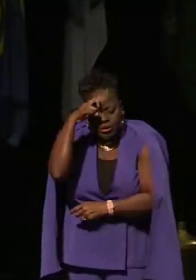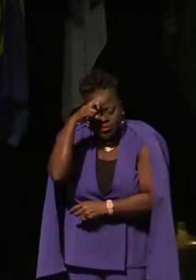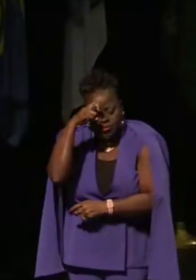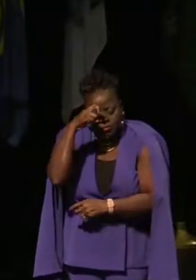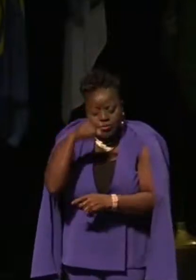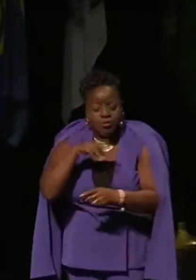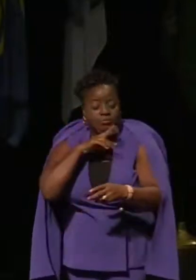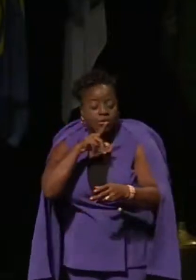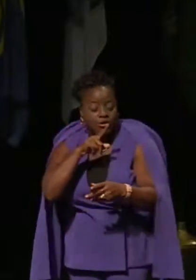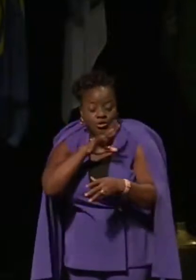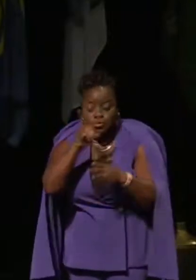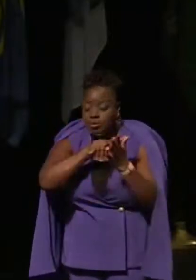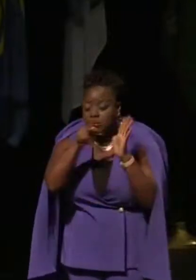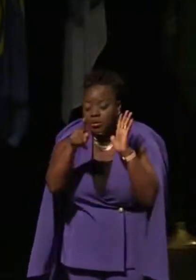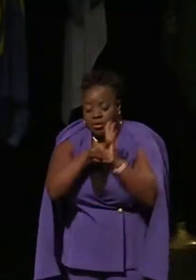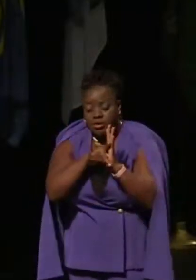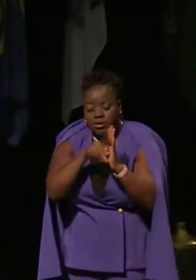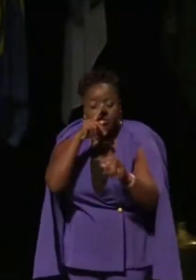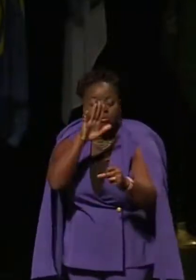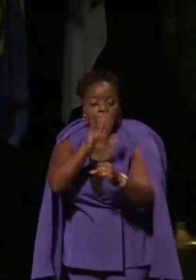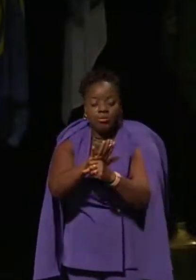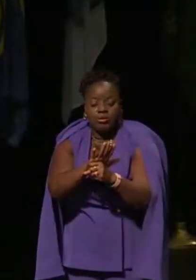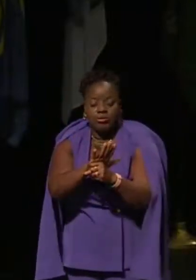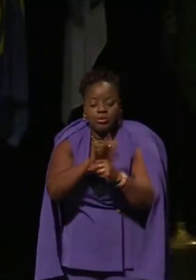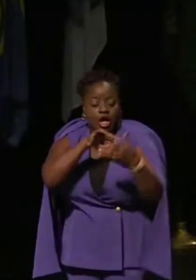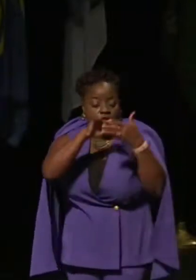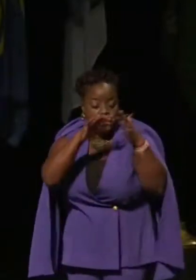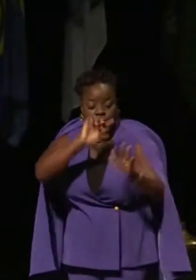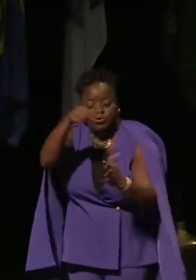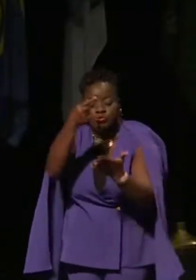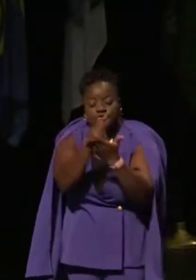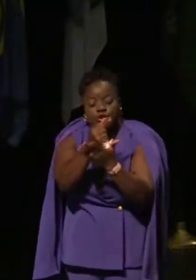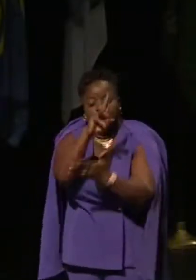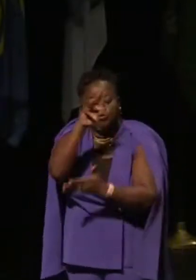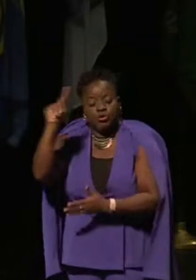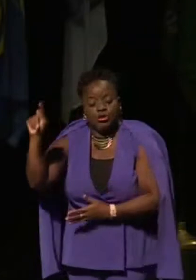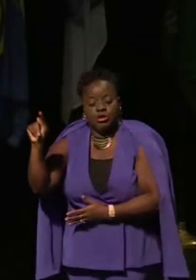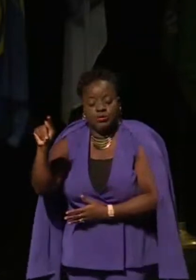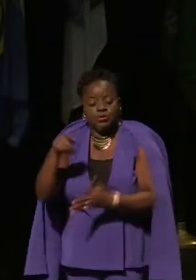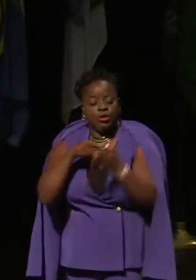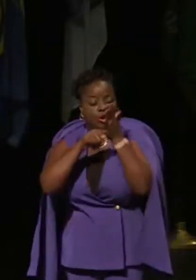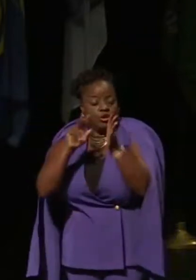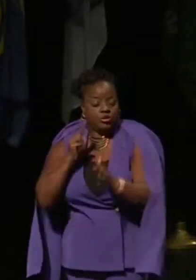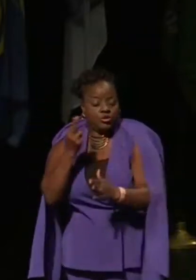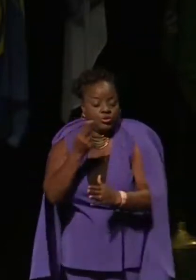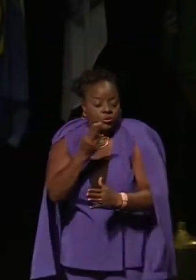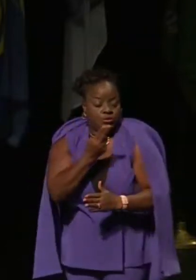fulfill our purpose and promise. As students and graduates of UTT, show us